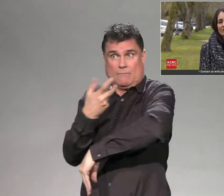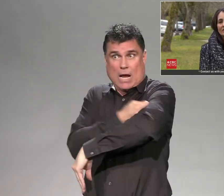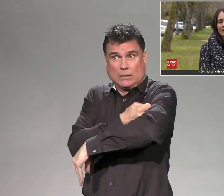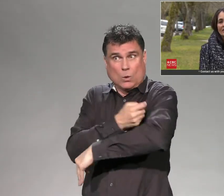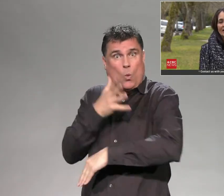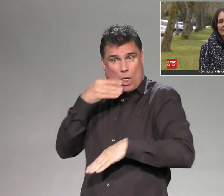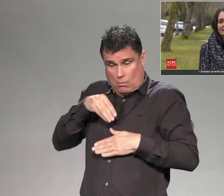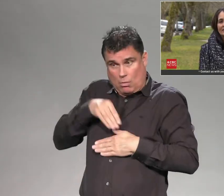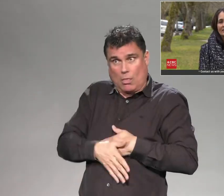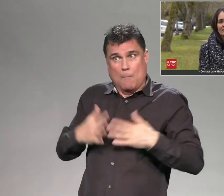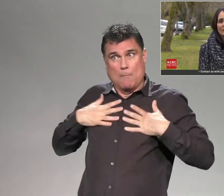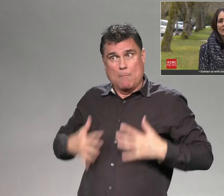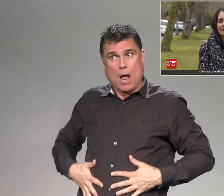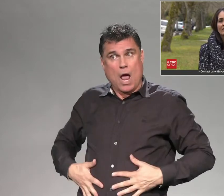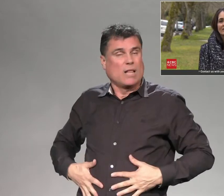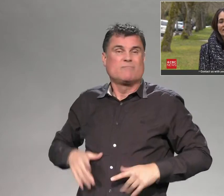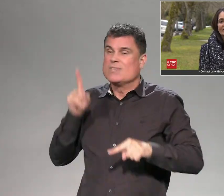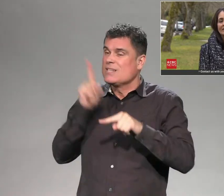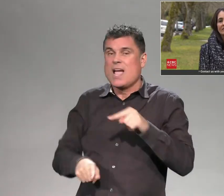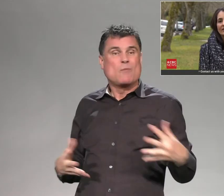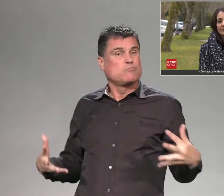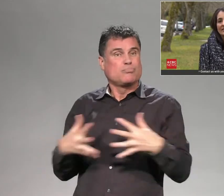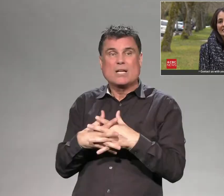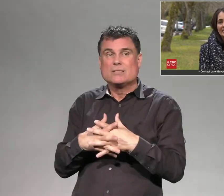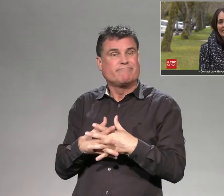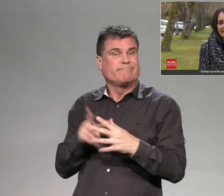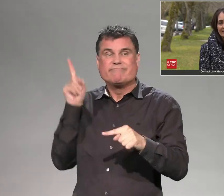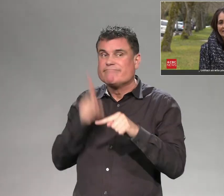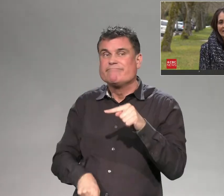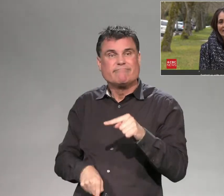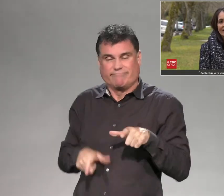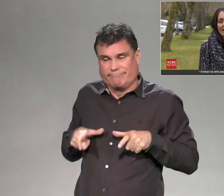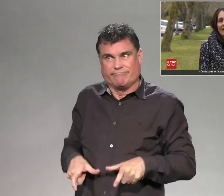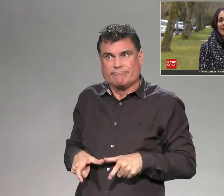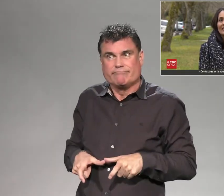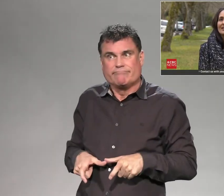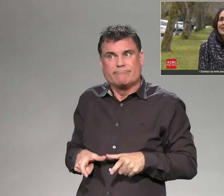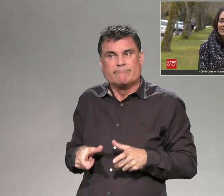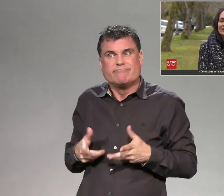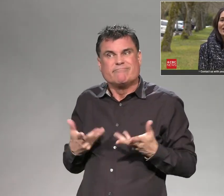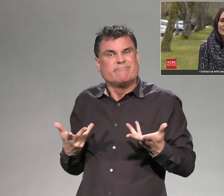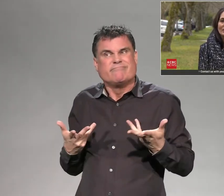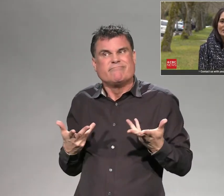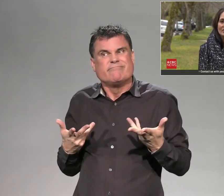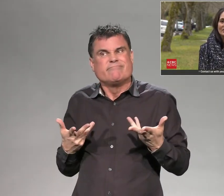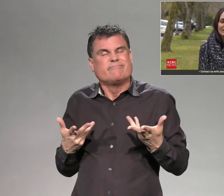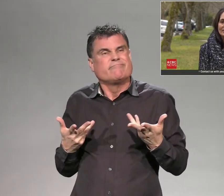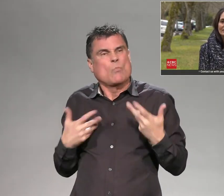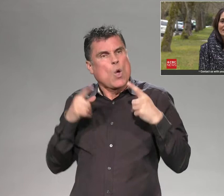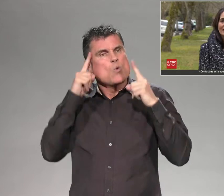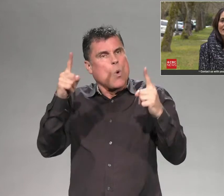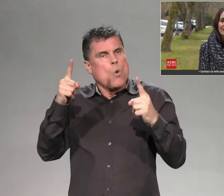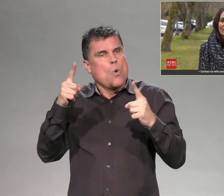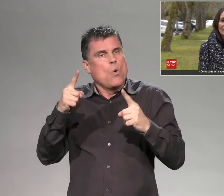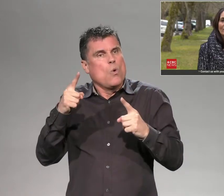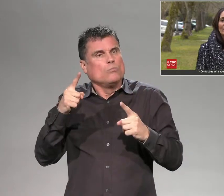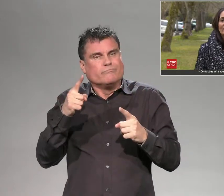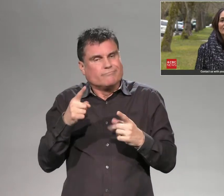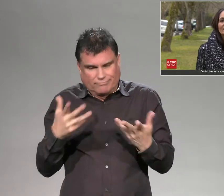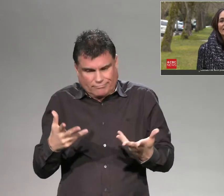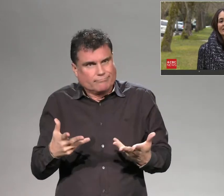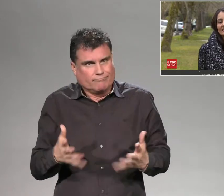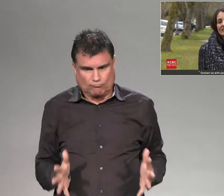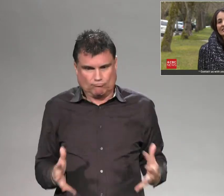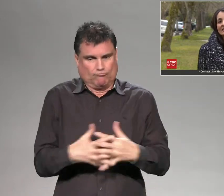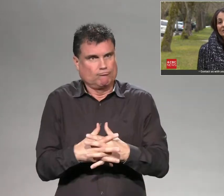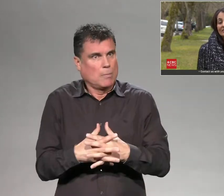common question I get asked is, will this vaccine affect my DNA? And another common question is, will